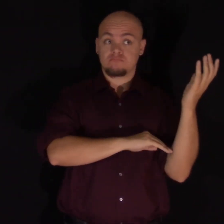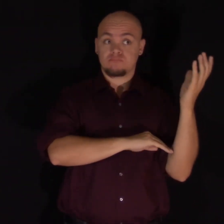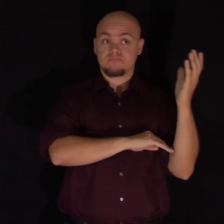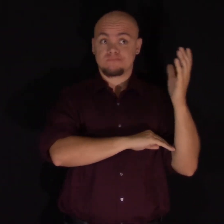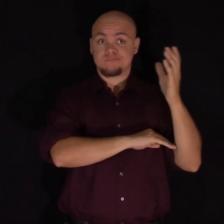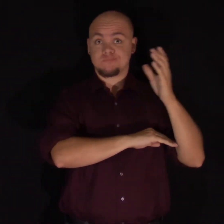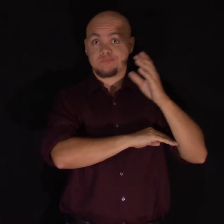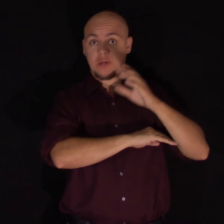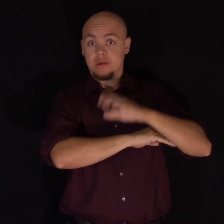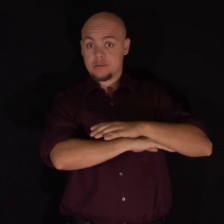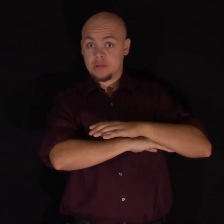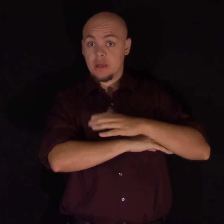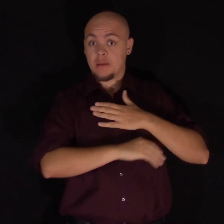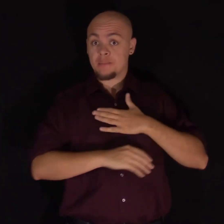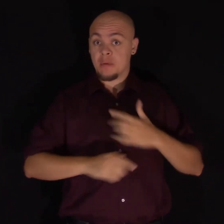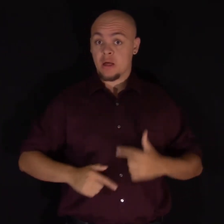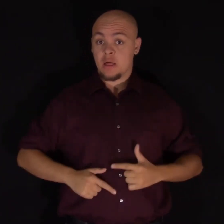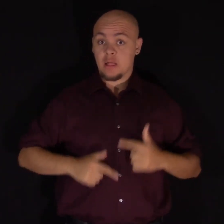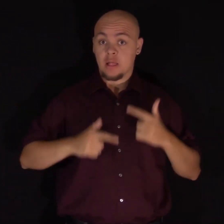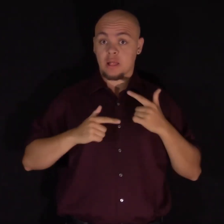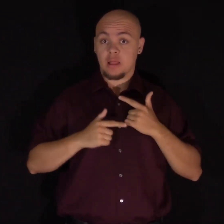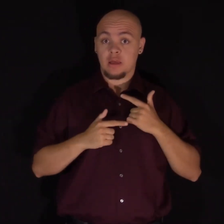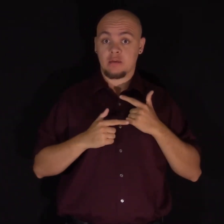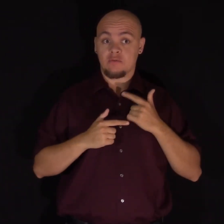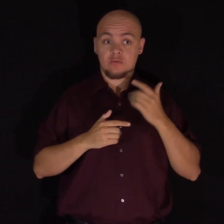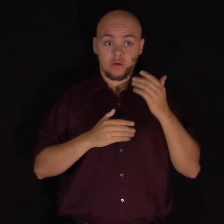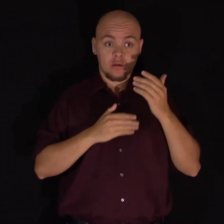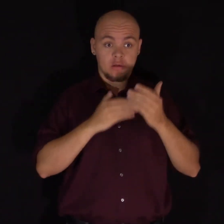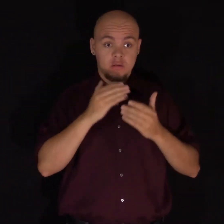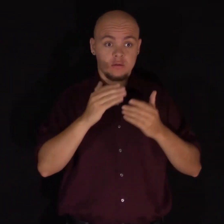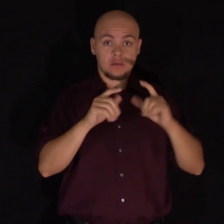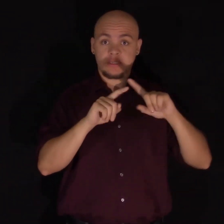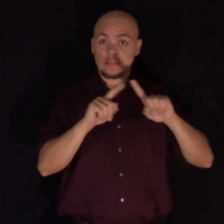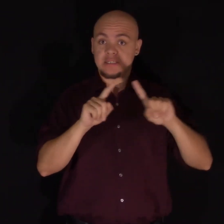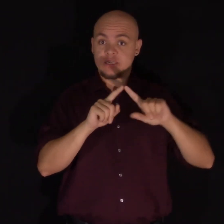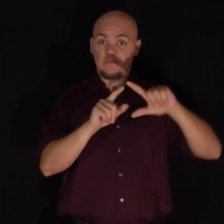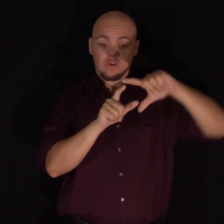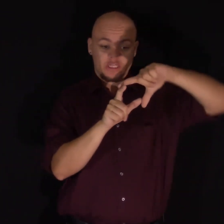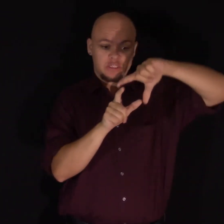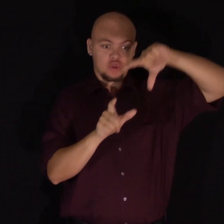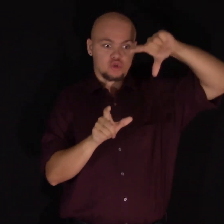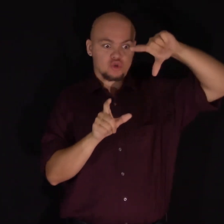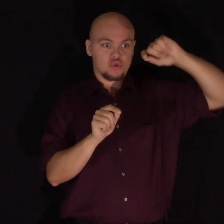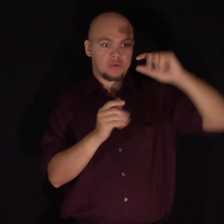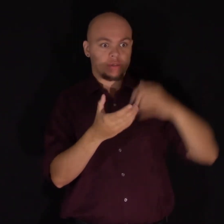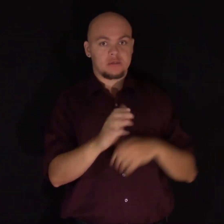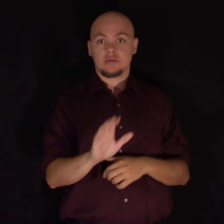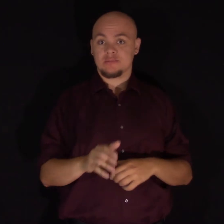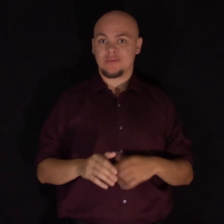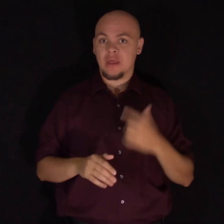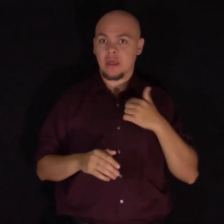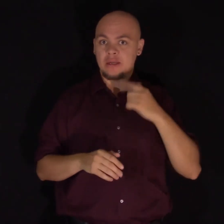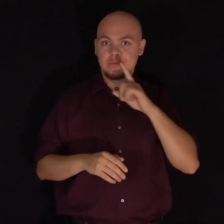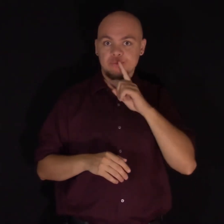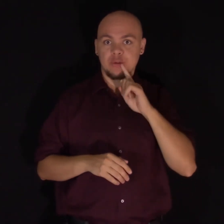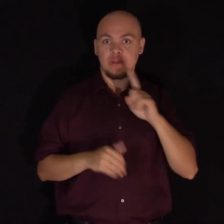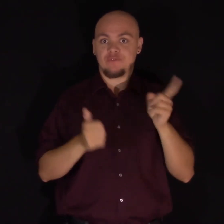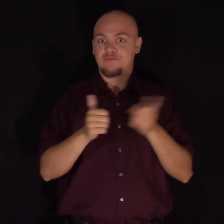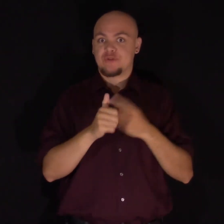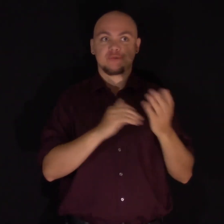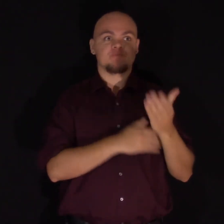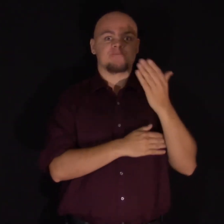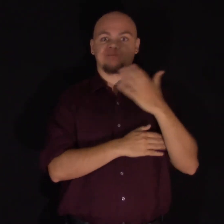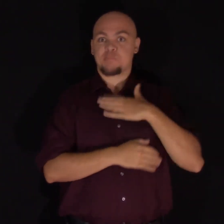of the day, my life was a series of screens. I started the day with the thing that woke me up first thing in the morning,